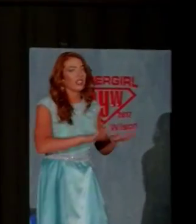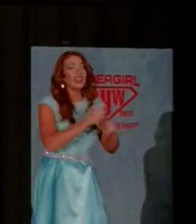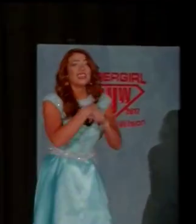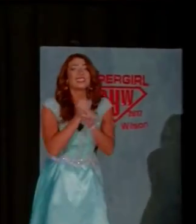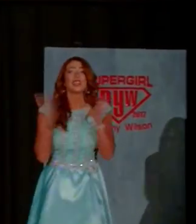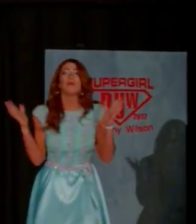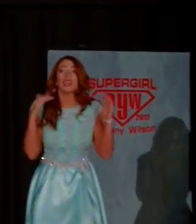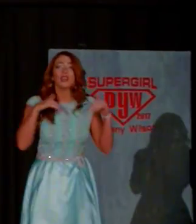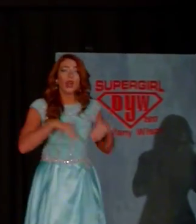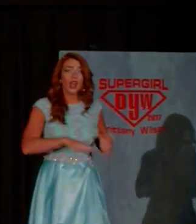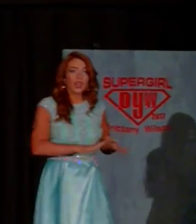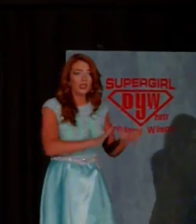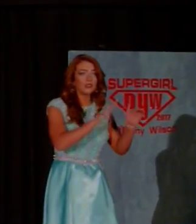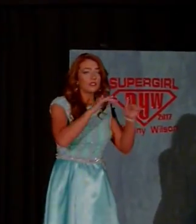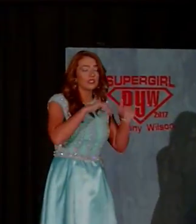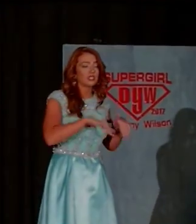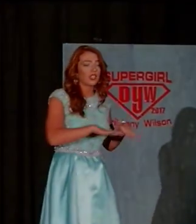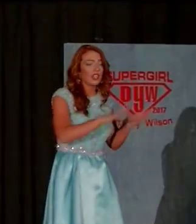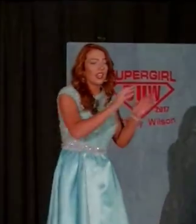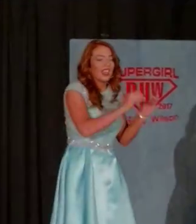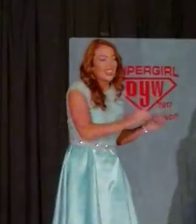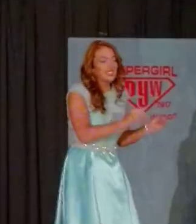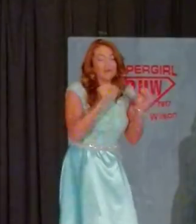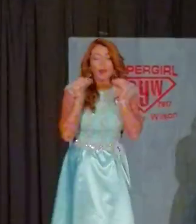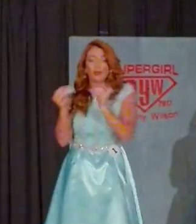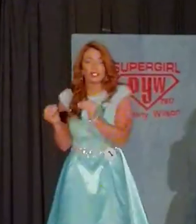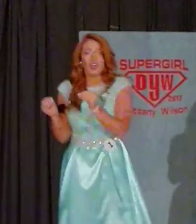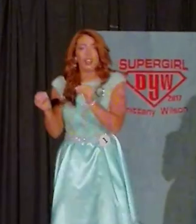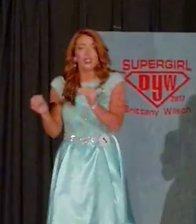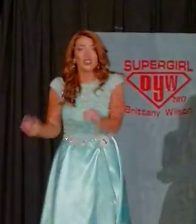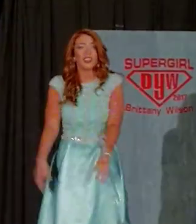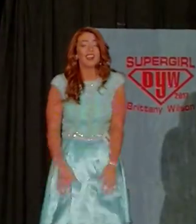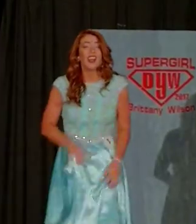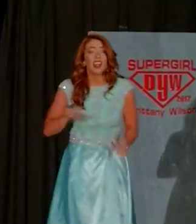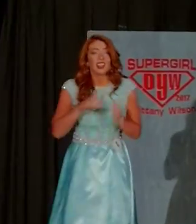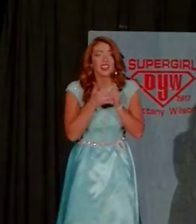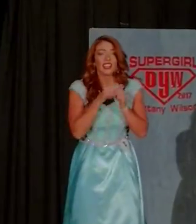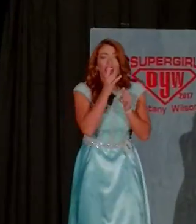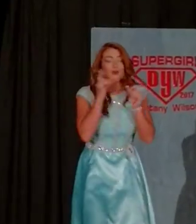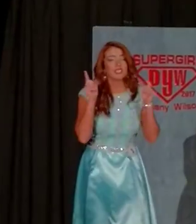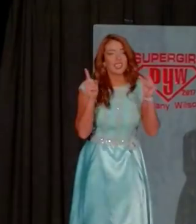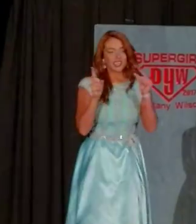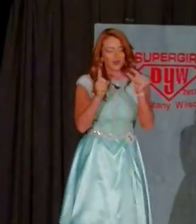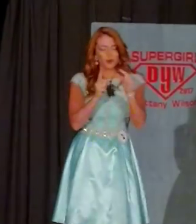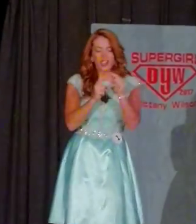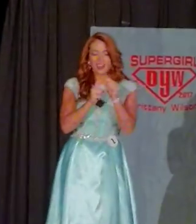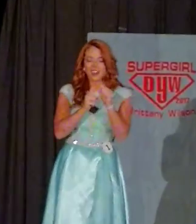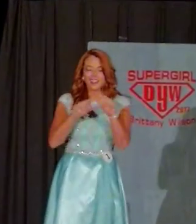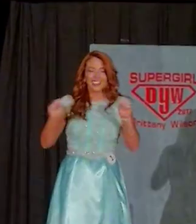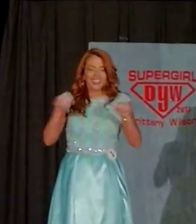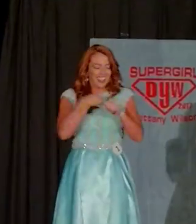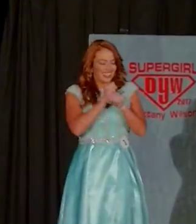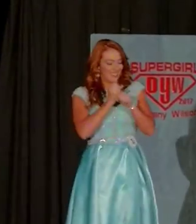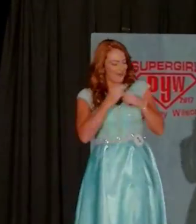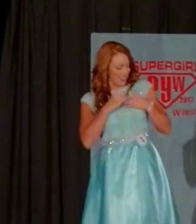Sending big waves into motion Like how a single word can make a